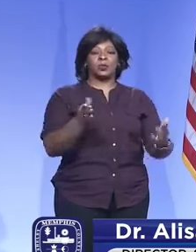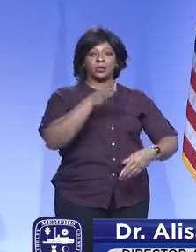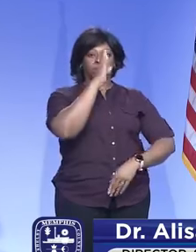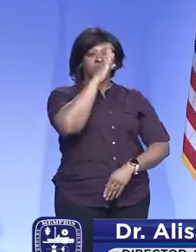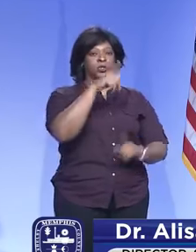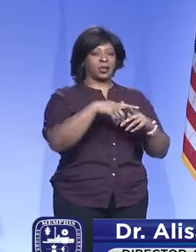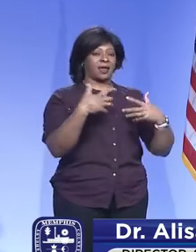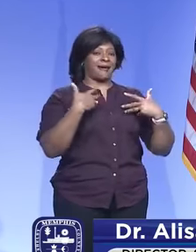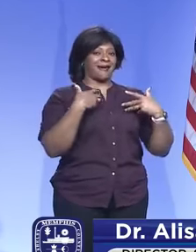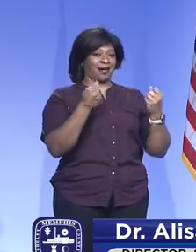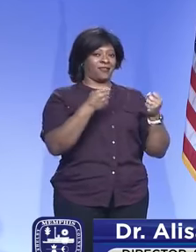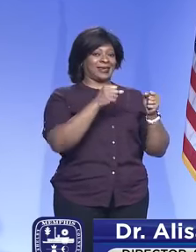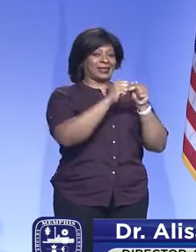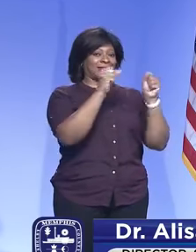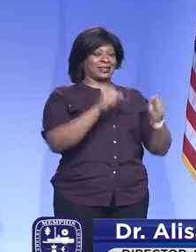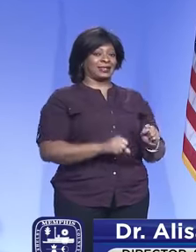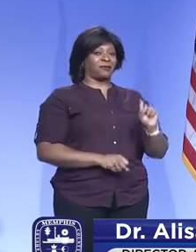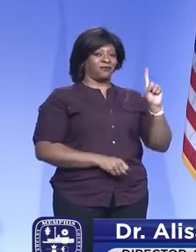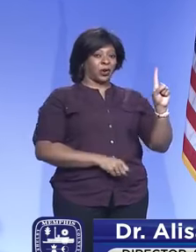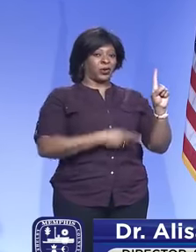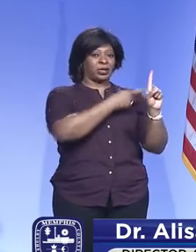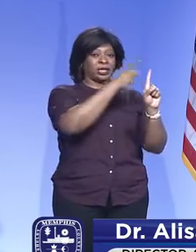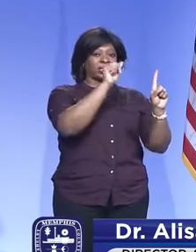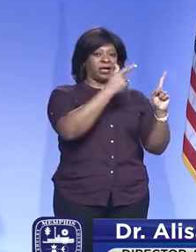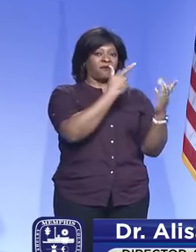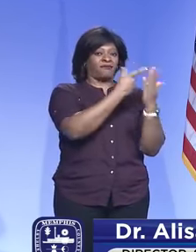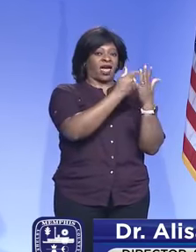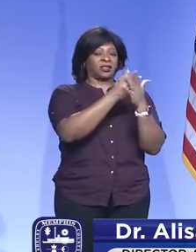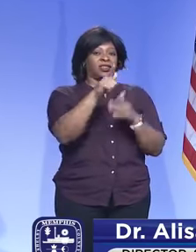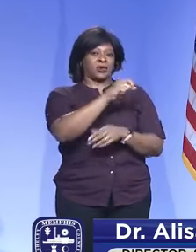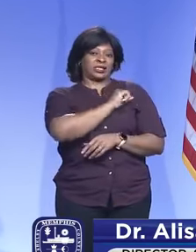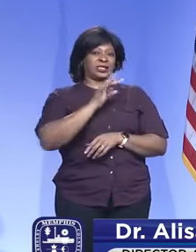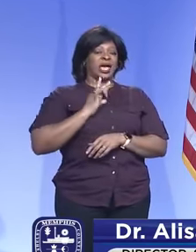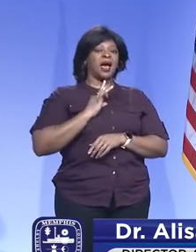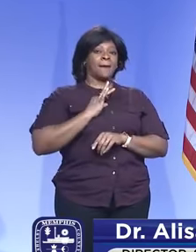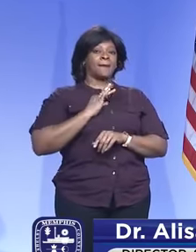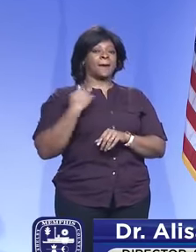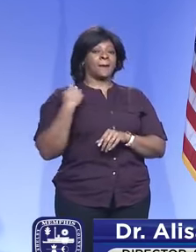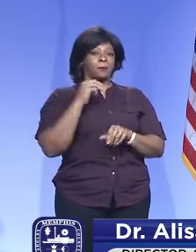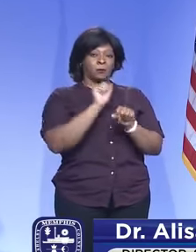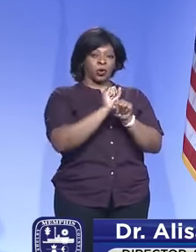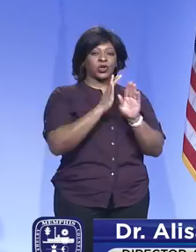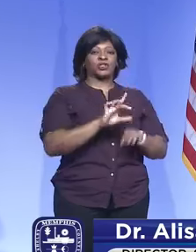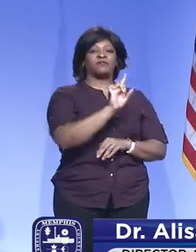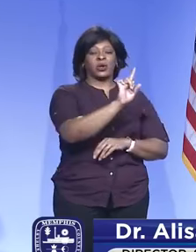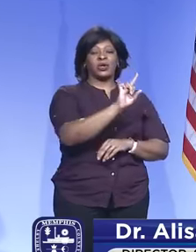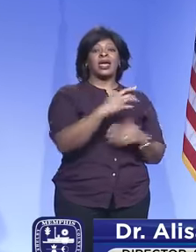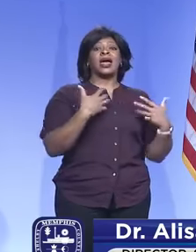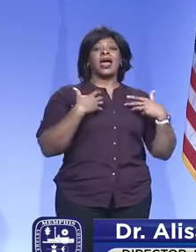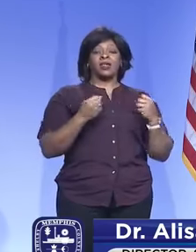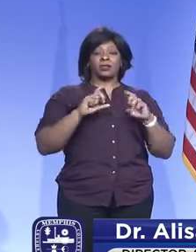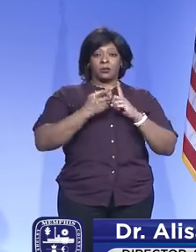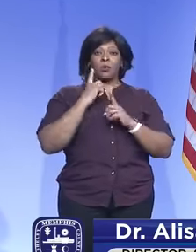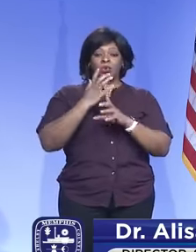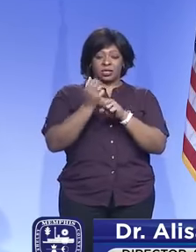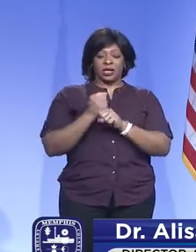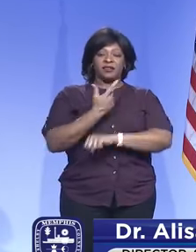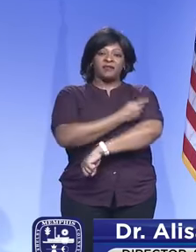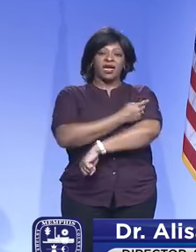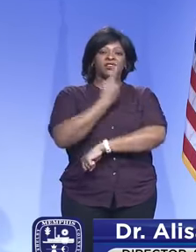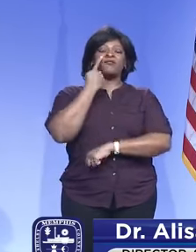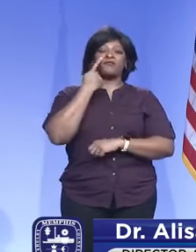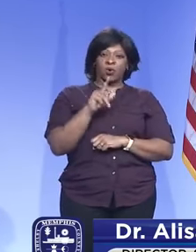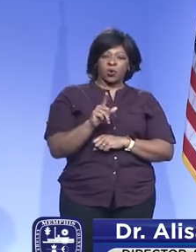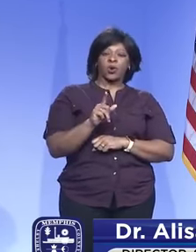to healthcare systems so that they can vaccinate their own personnel. The health department will get vaccine that is